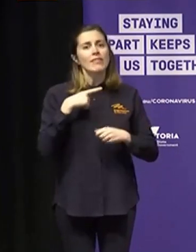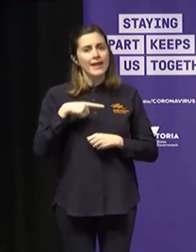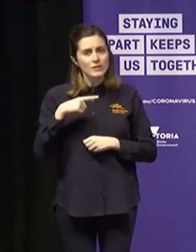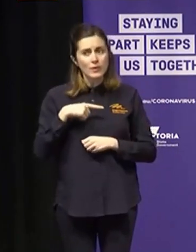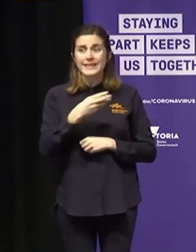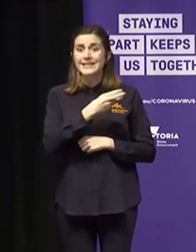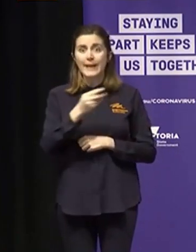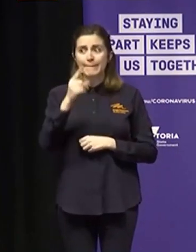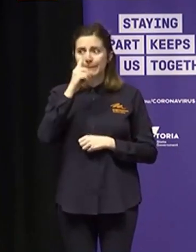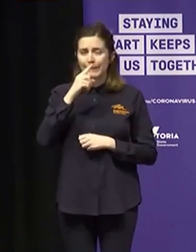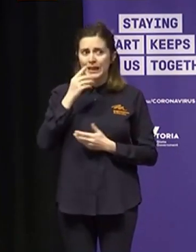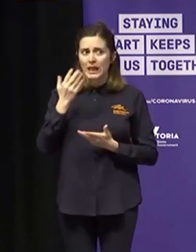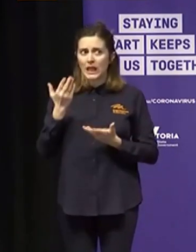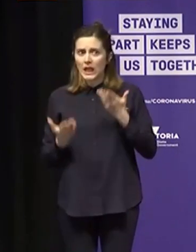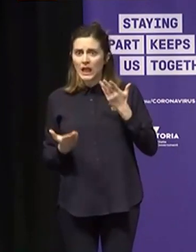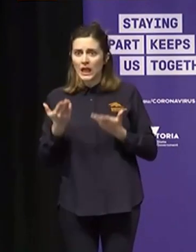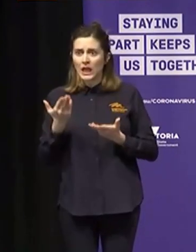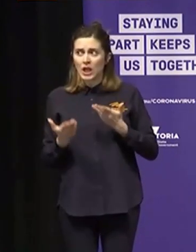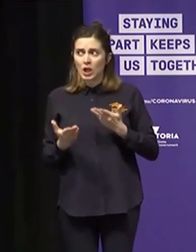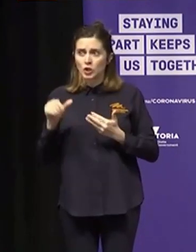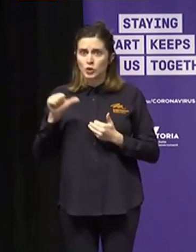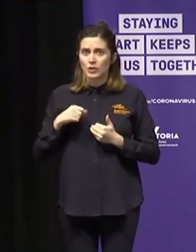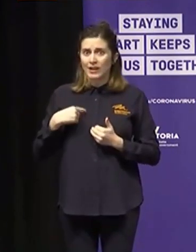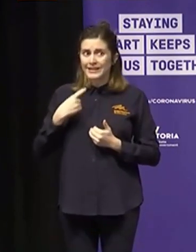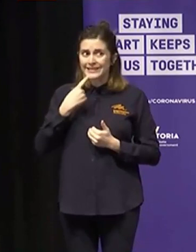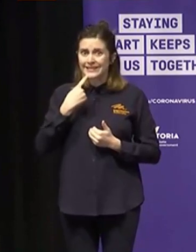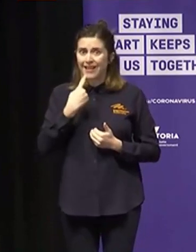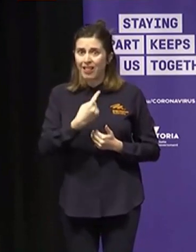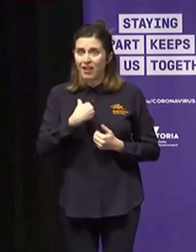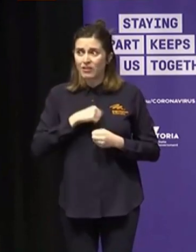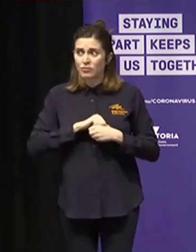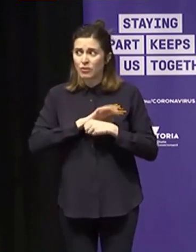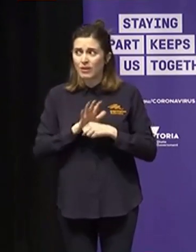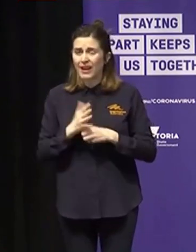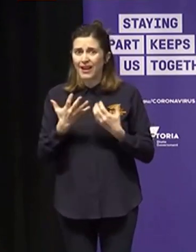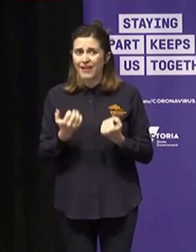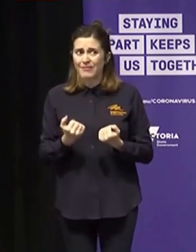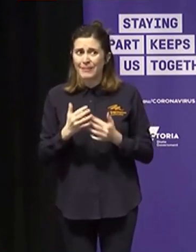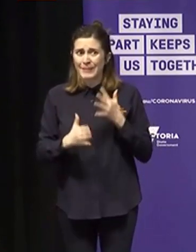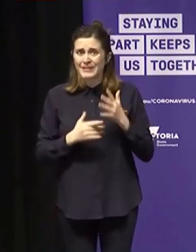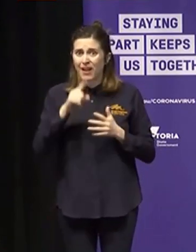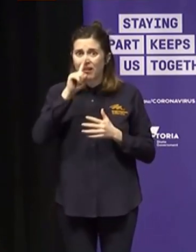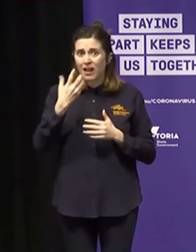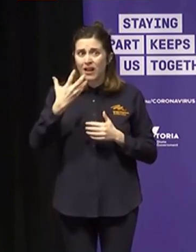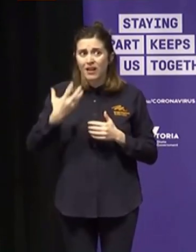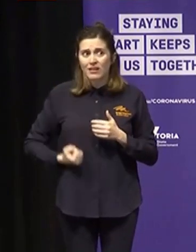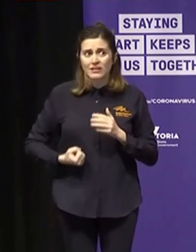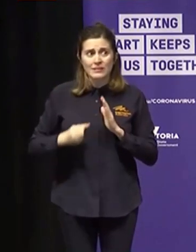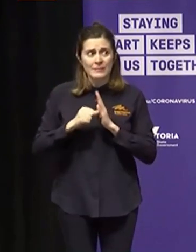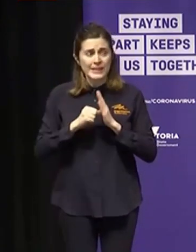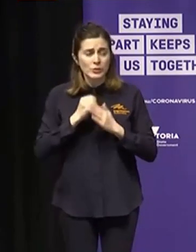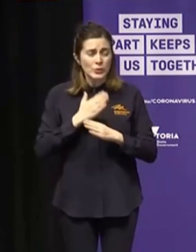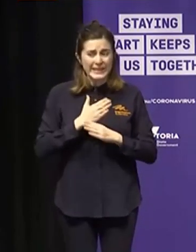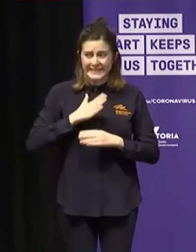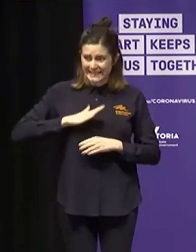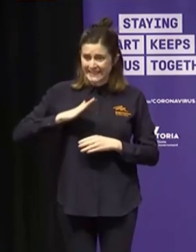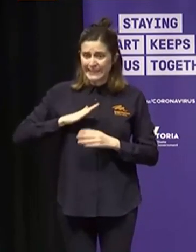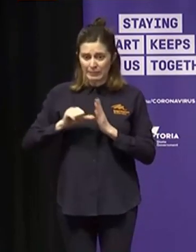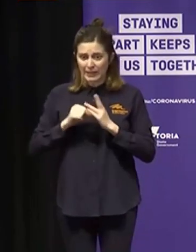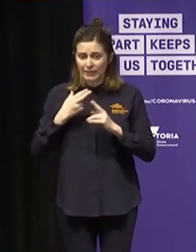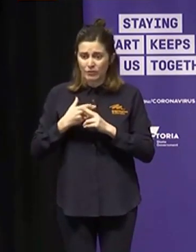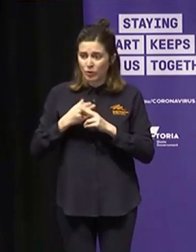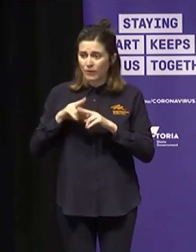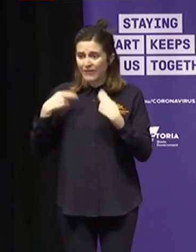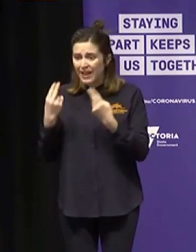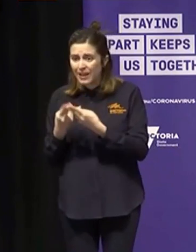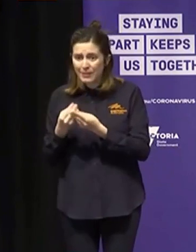that hopefully no one has to make that choice. They can instead have the money, that hardship payment, and do the right thing by their family